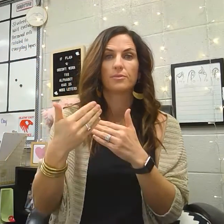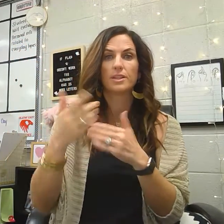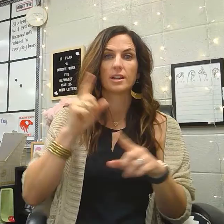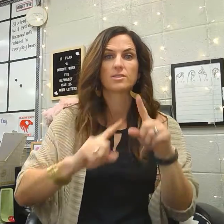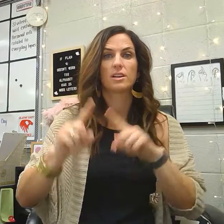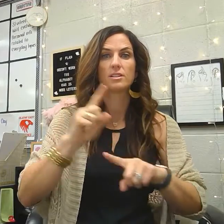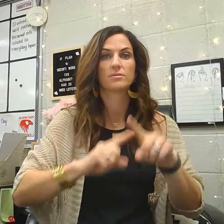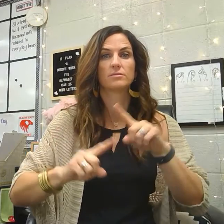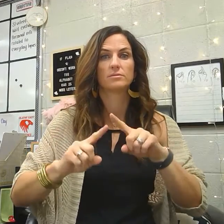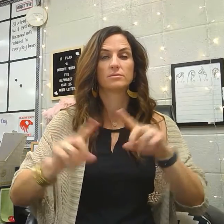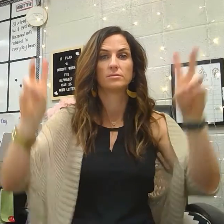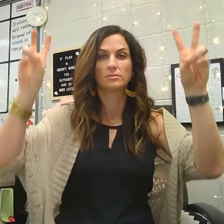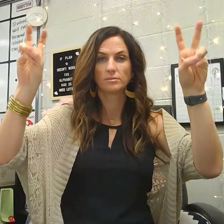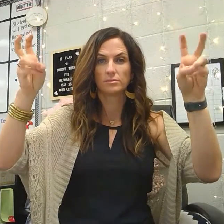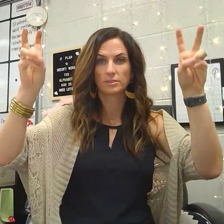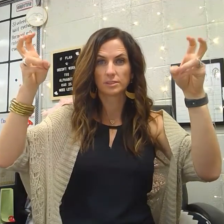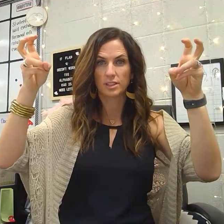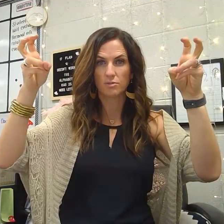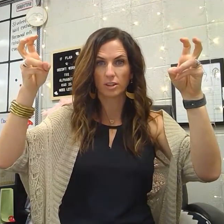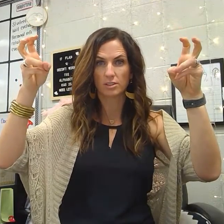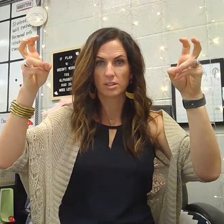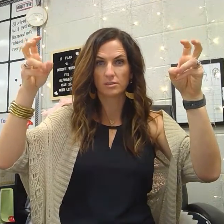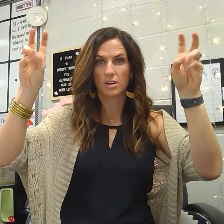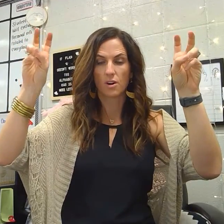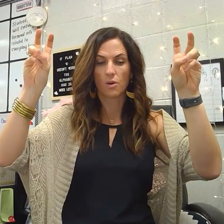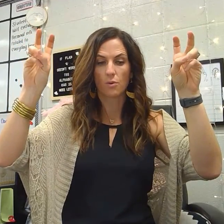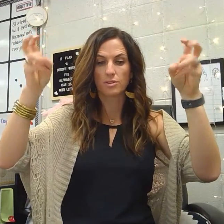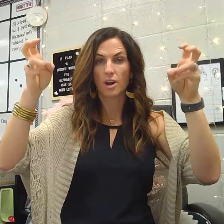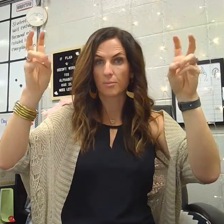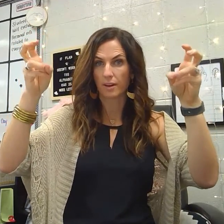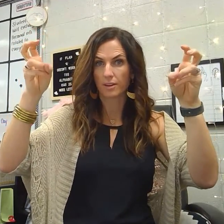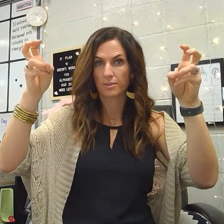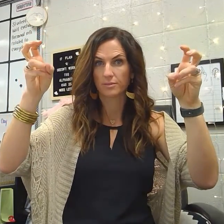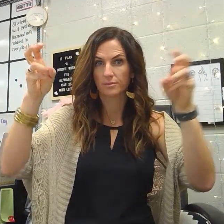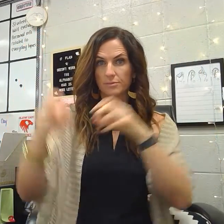The next sign, subject or topic.